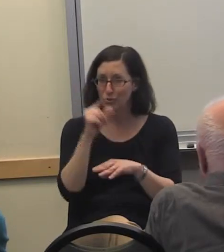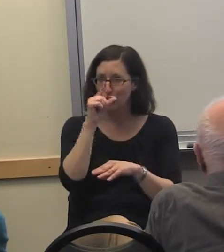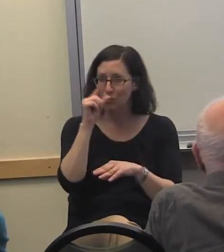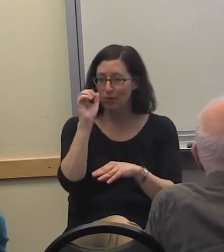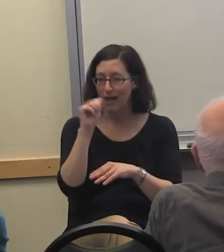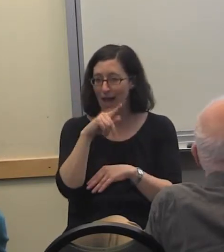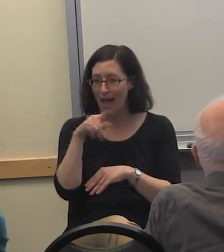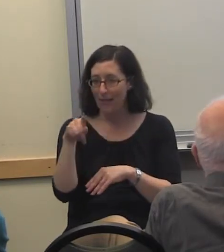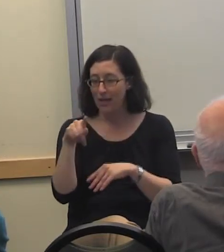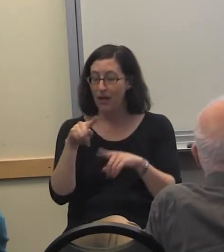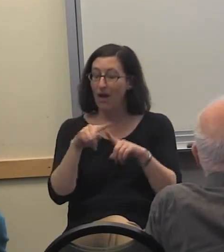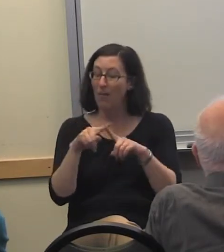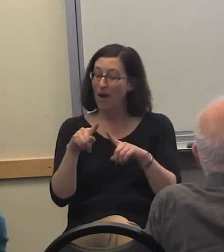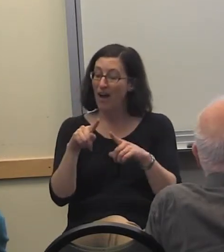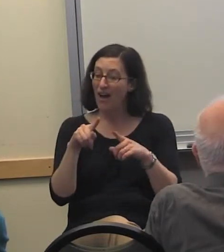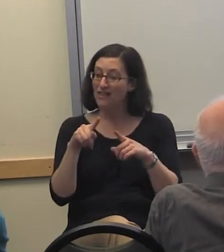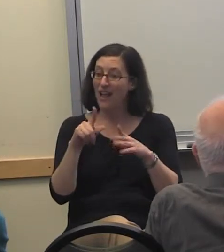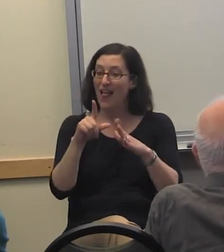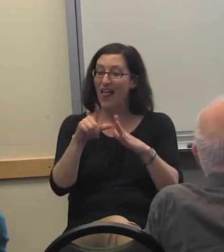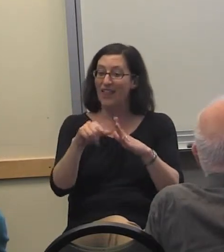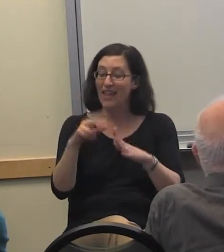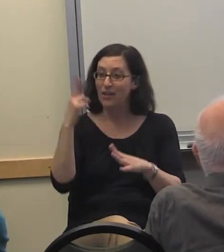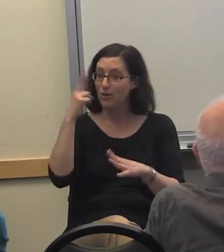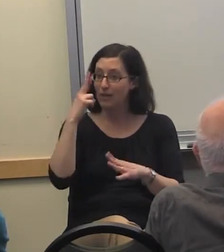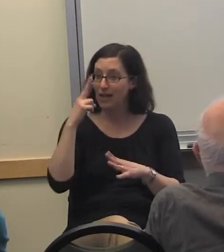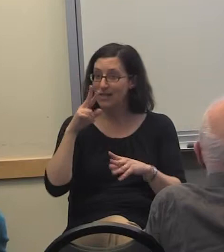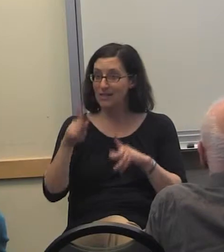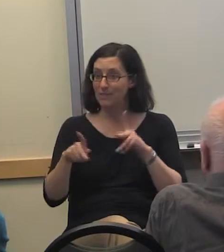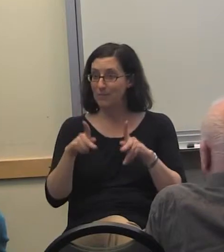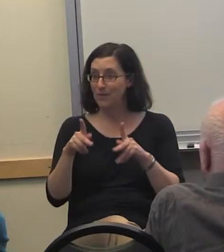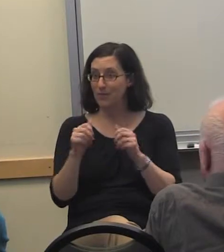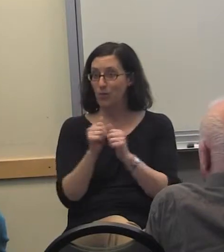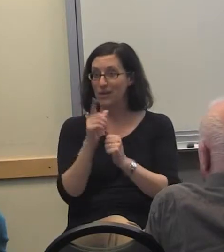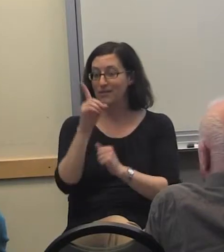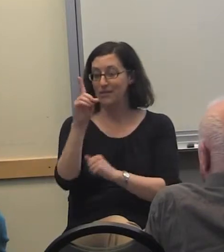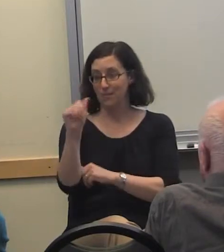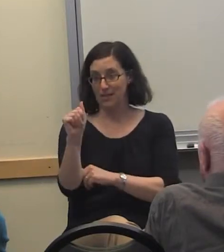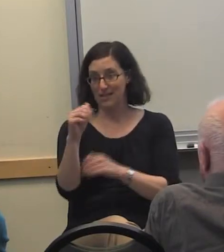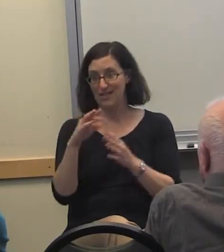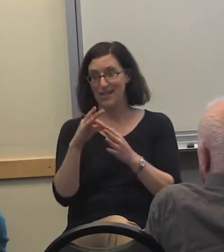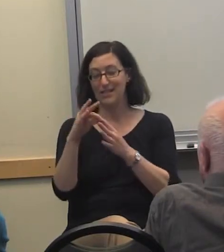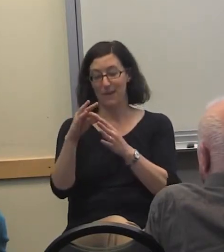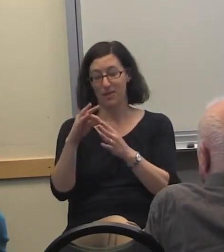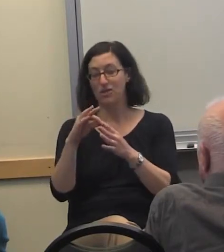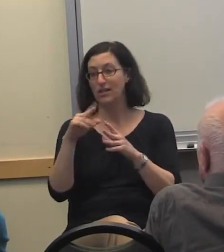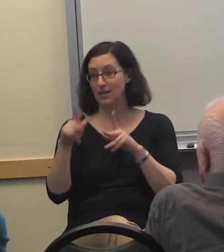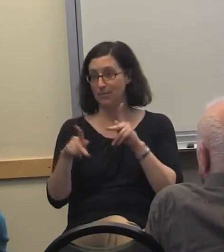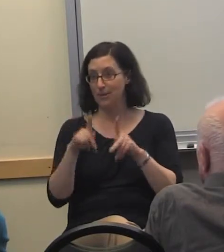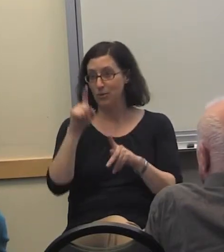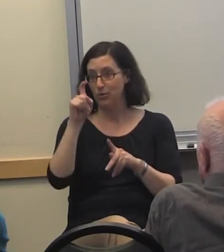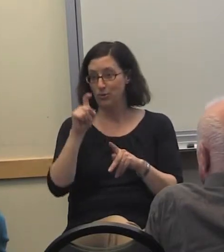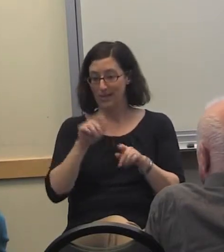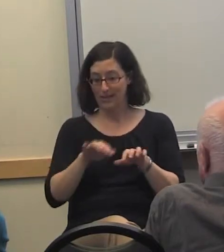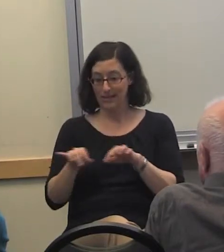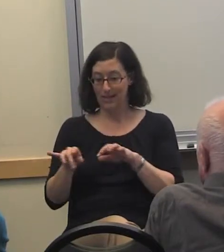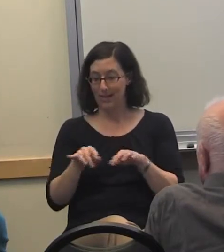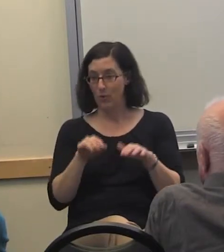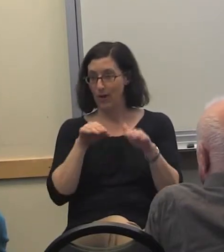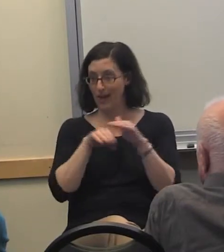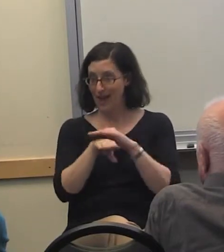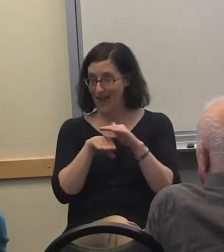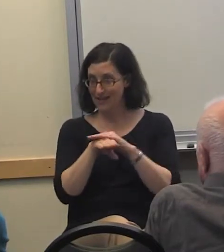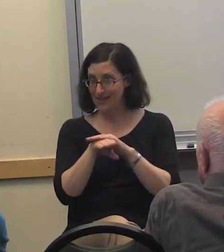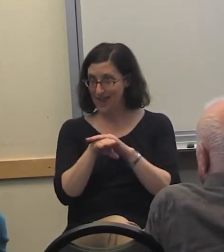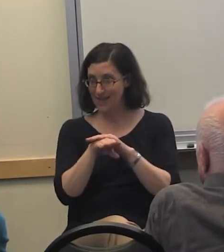switch occurs when we find out that as users with disabilities, particularly people that need keyboard access, who have fine